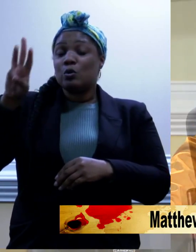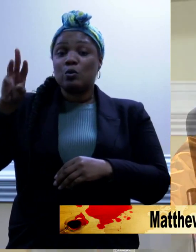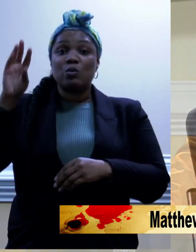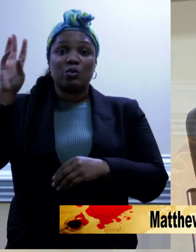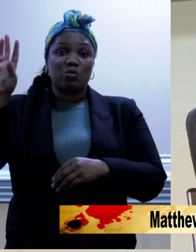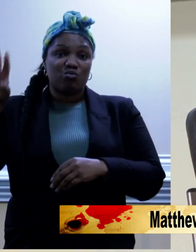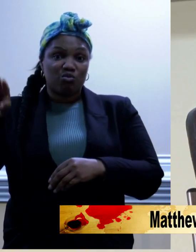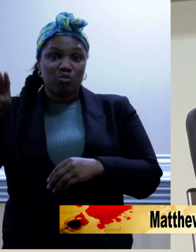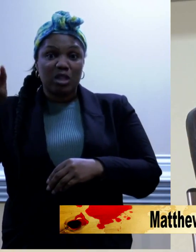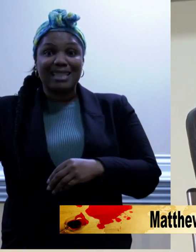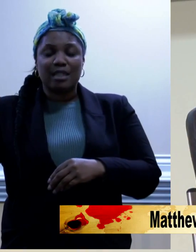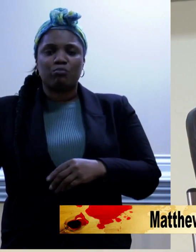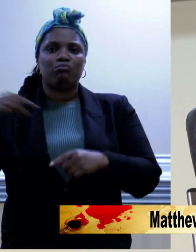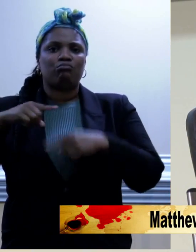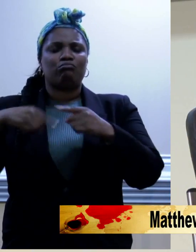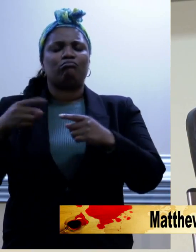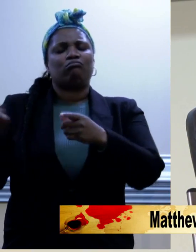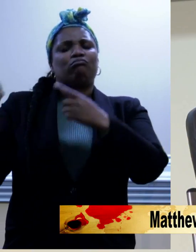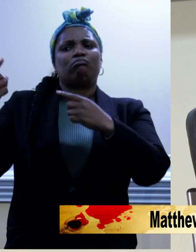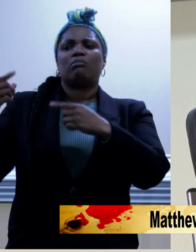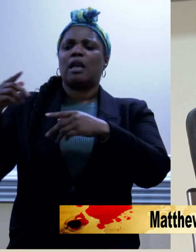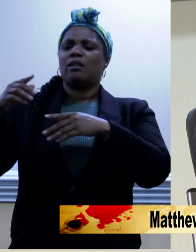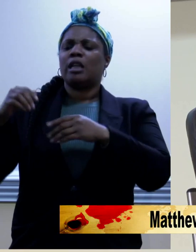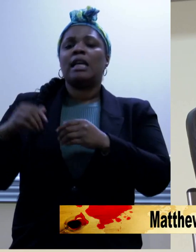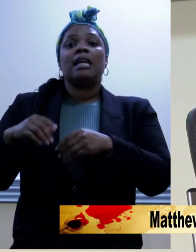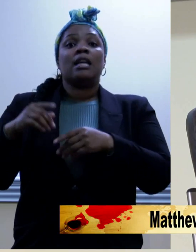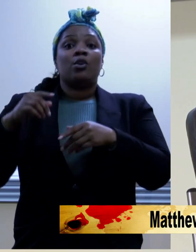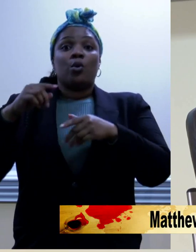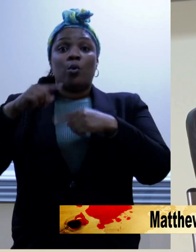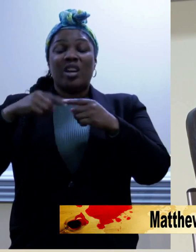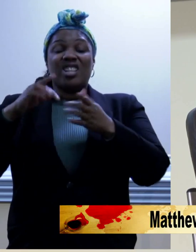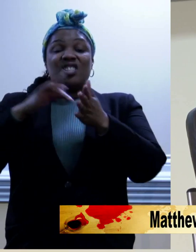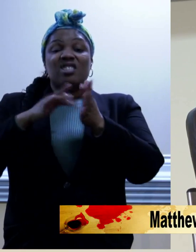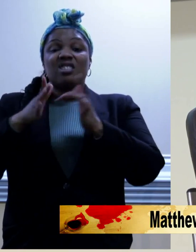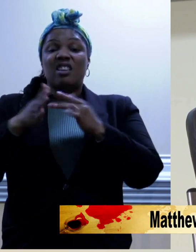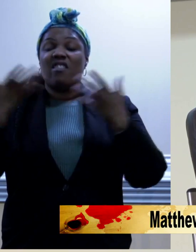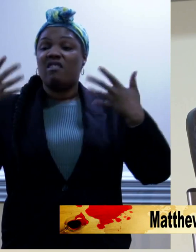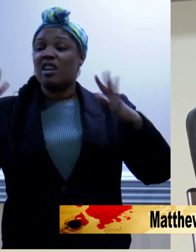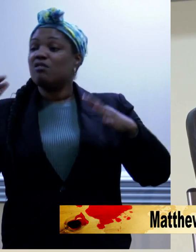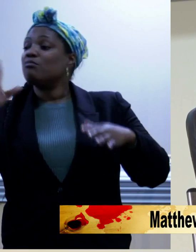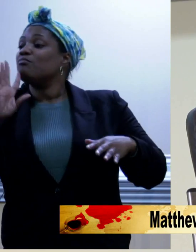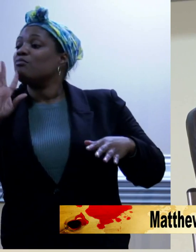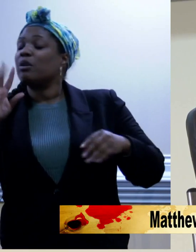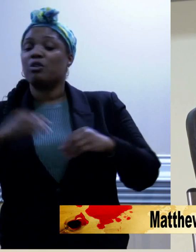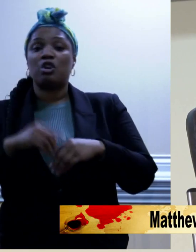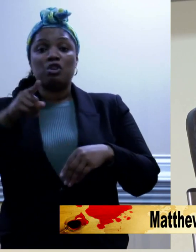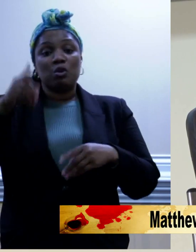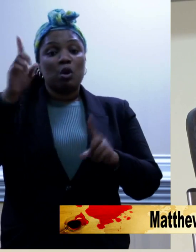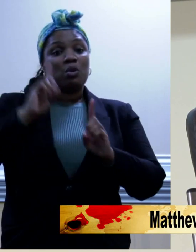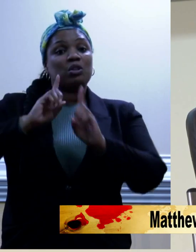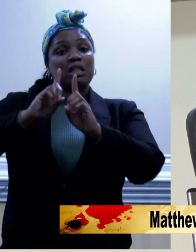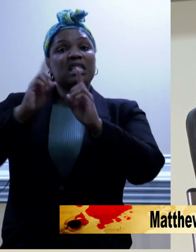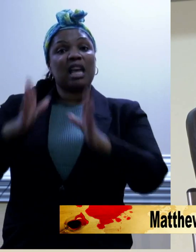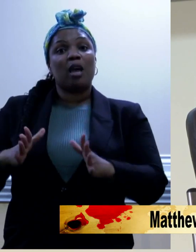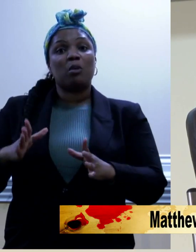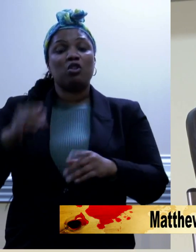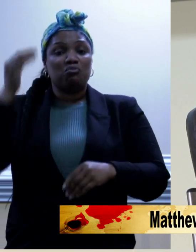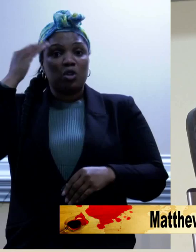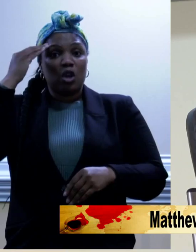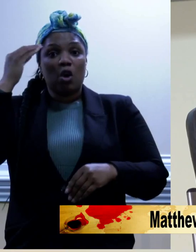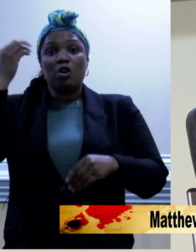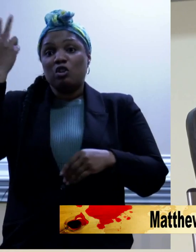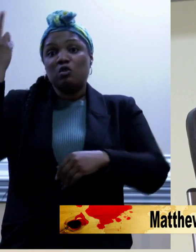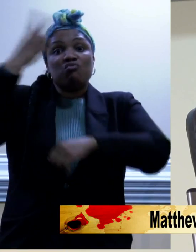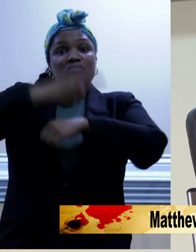it came to pass, when Jesus had finished all these things, he said unto his disciples, You know that after 2 days is the feast